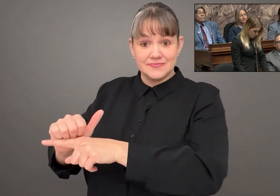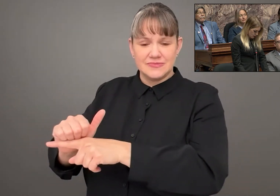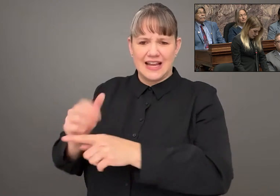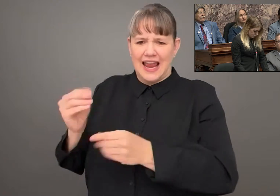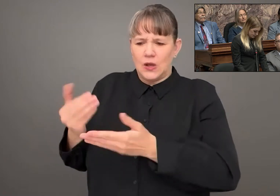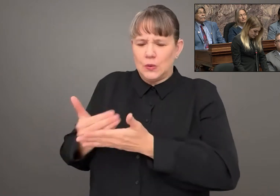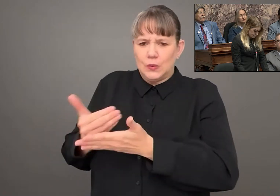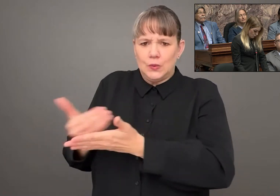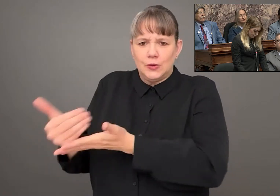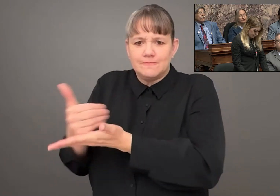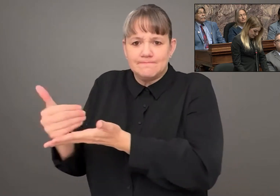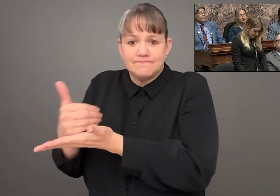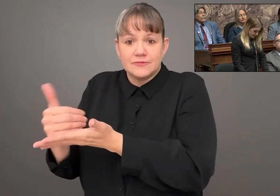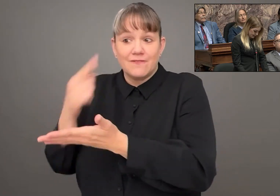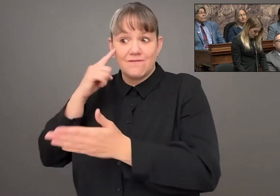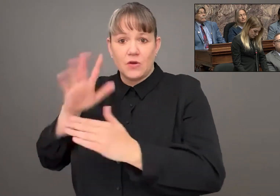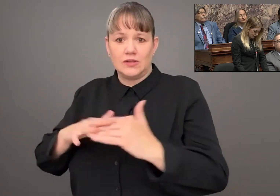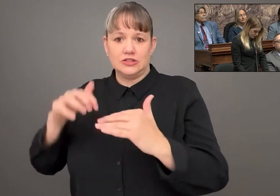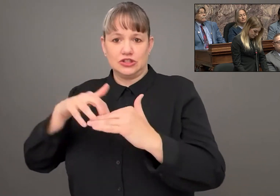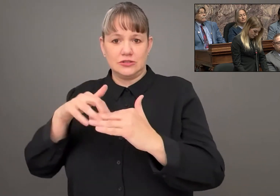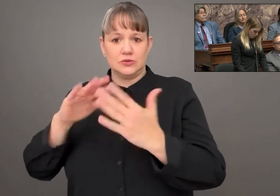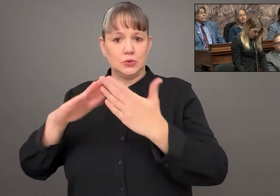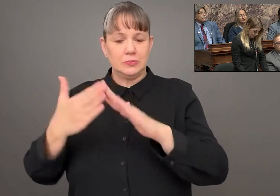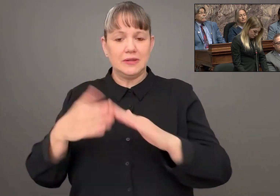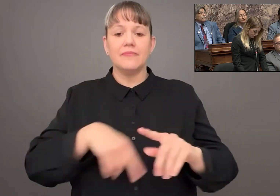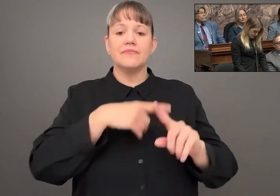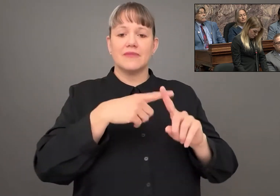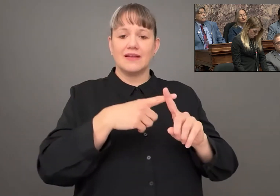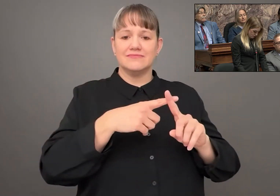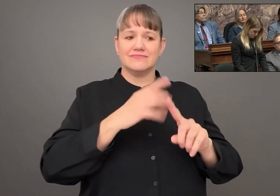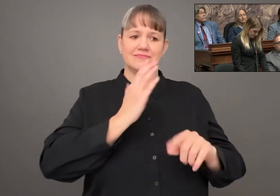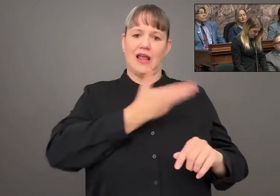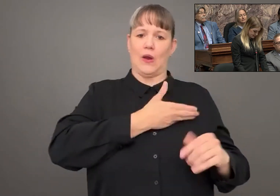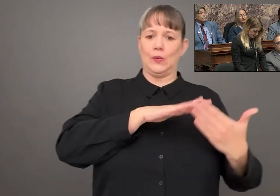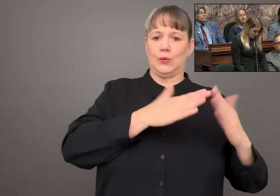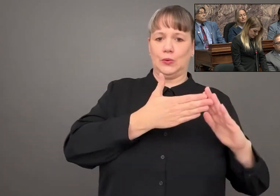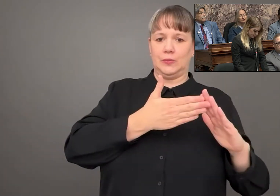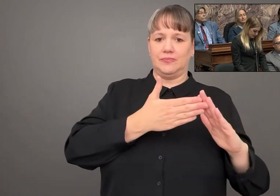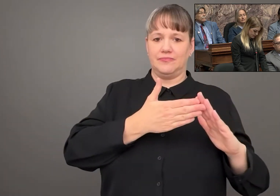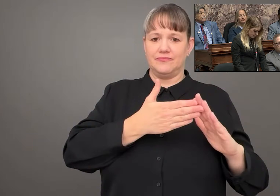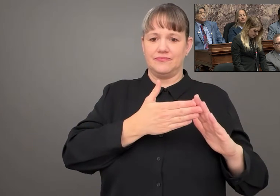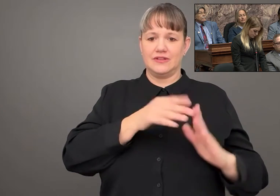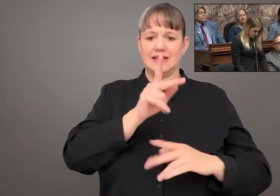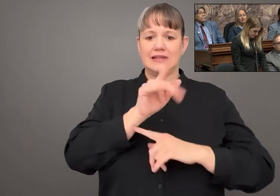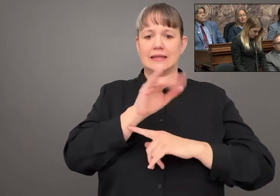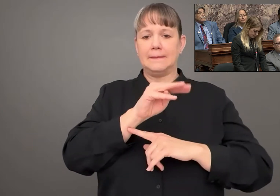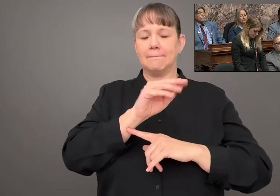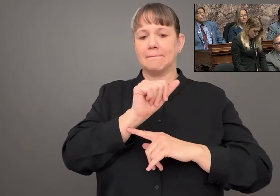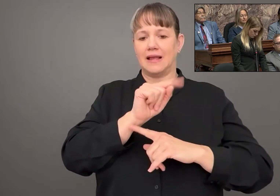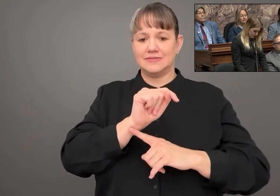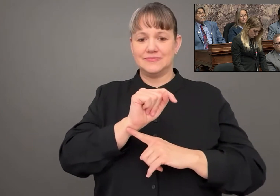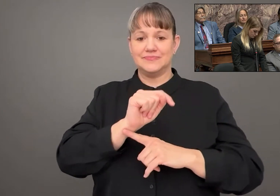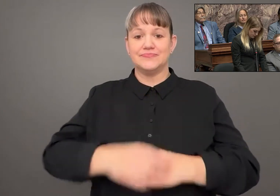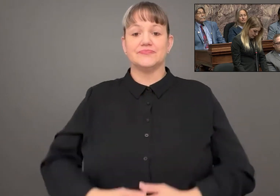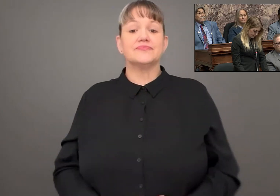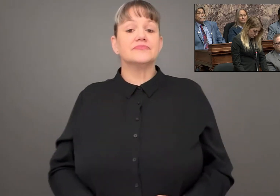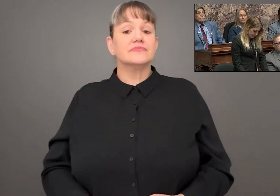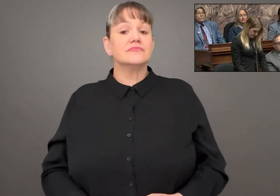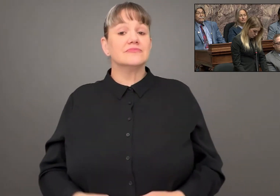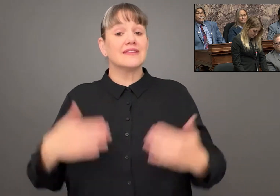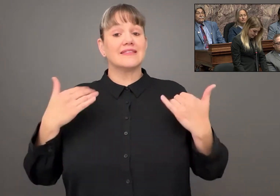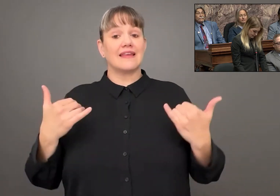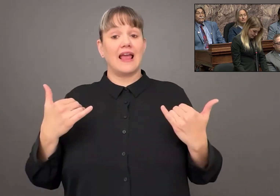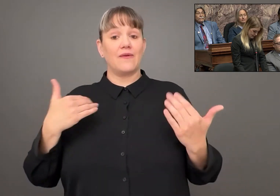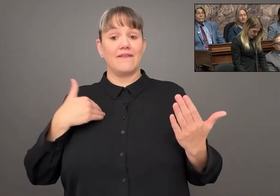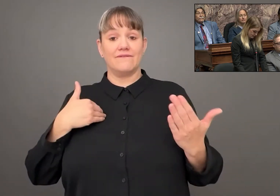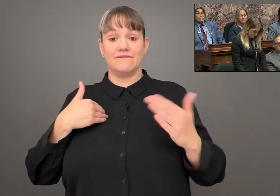alike. Just as importantly, it has laid a collaborative framework that others can now follow, such as Cedar LNG, the first Indigenous majority-owned LNG